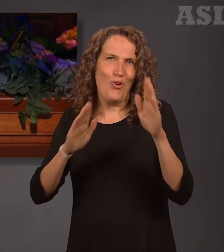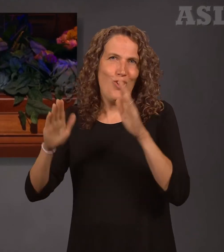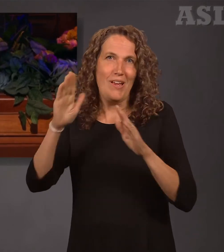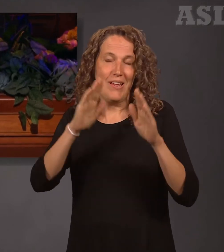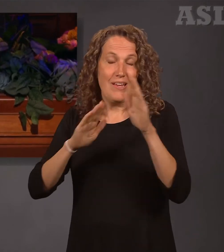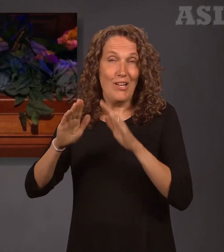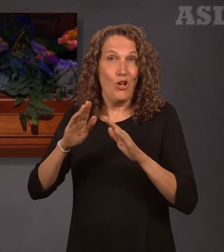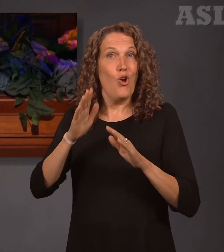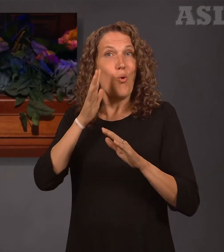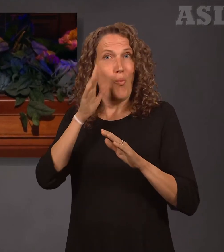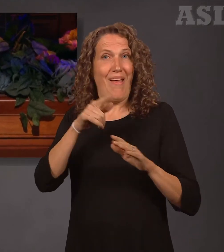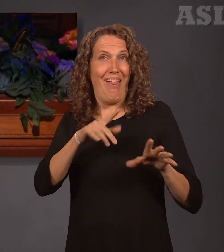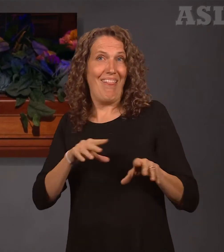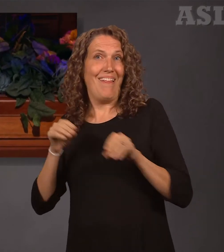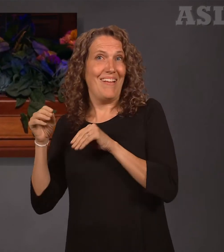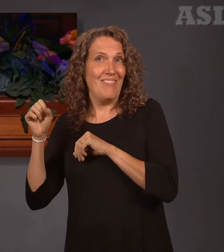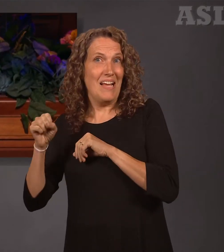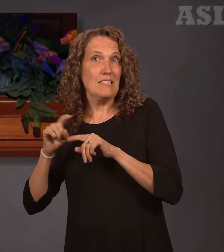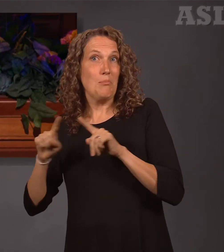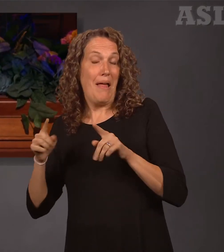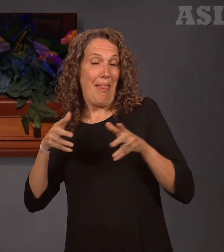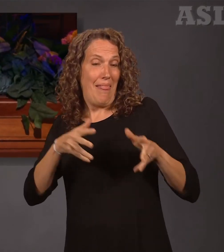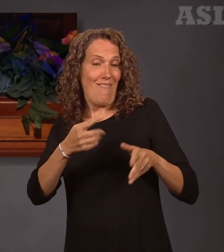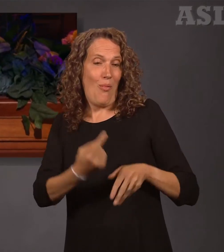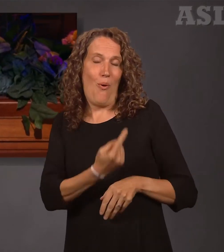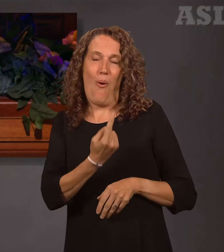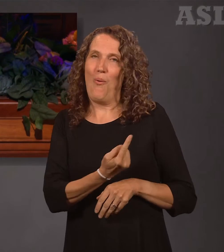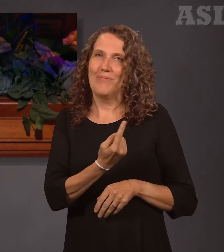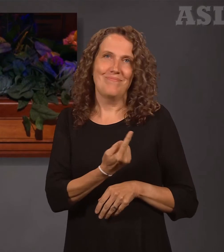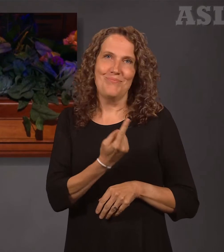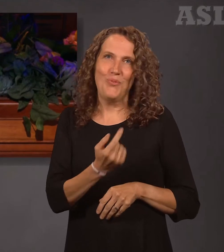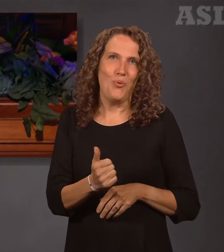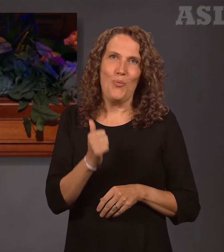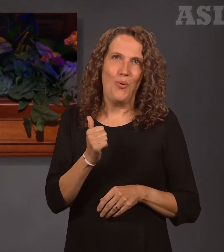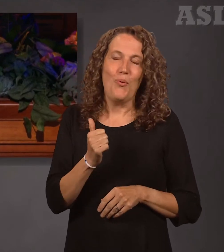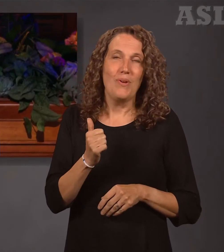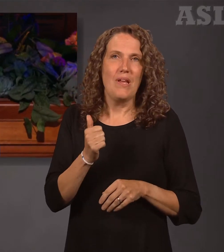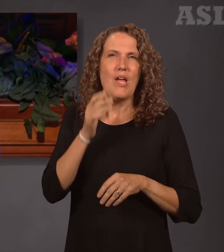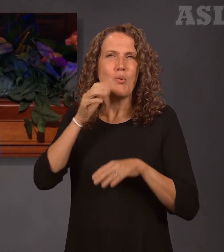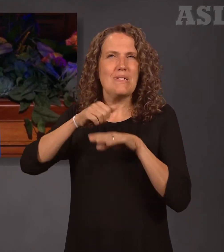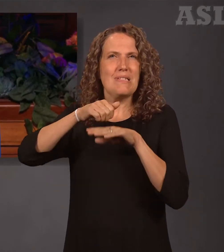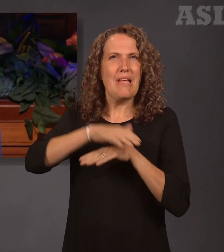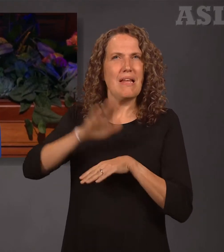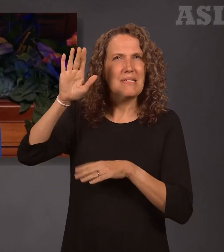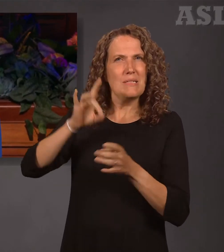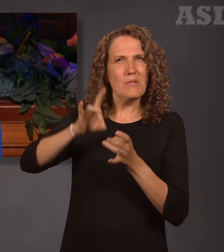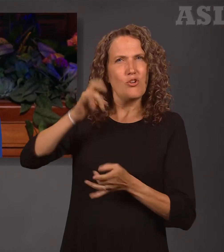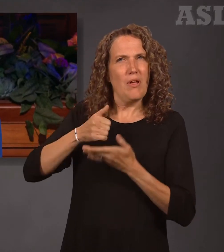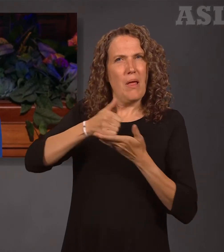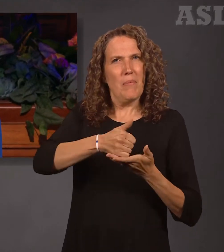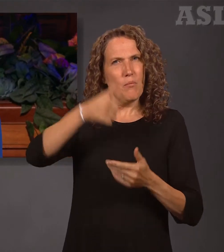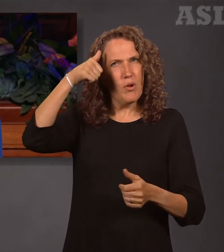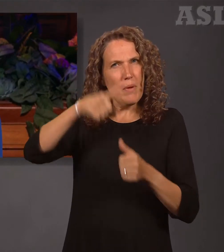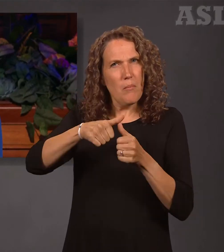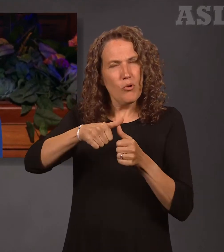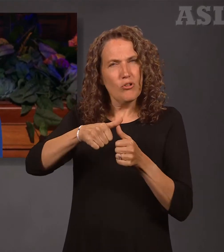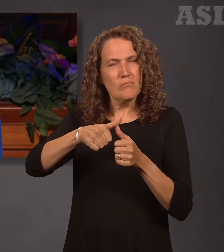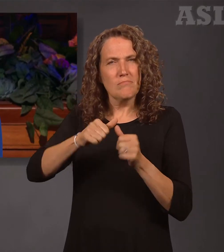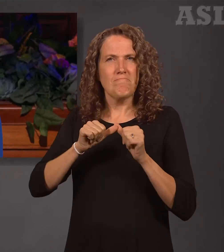he would not leave them alone he would send his Spirit to help them remember Stand Fast and find